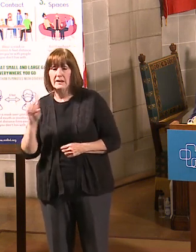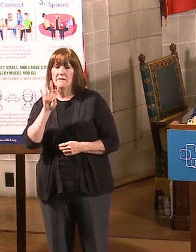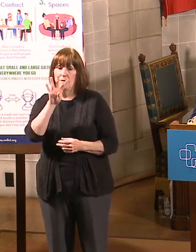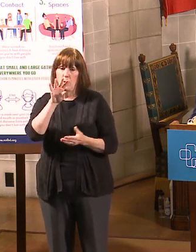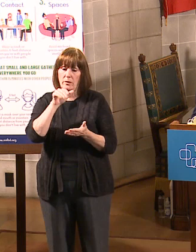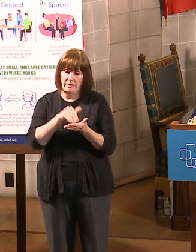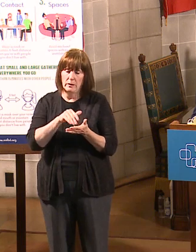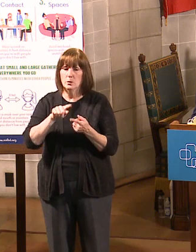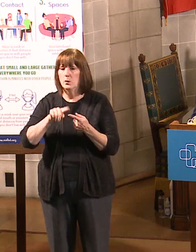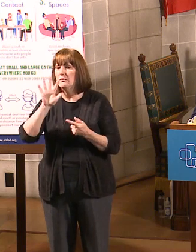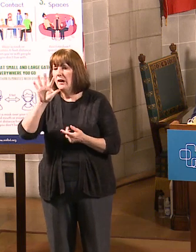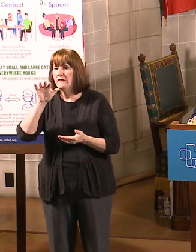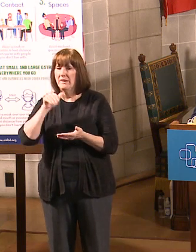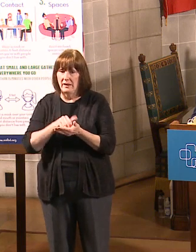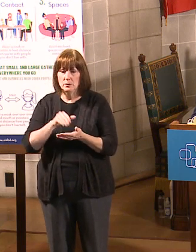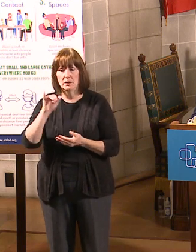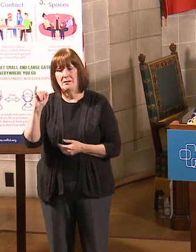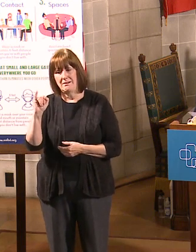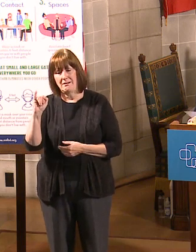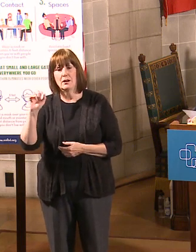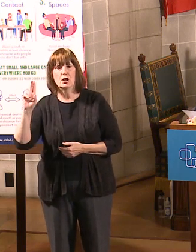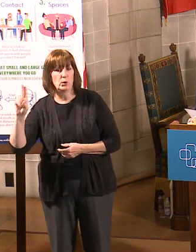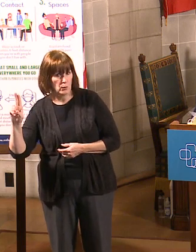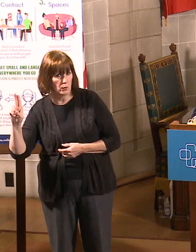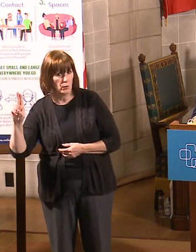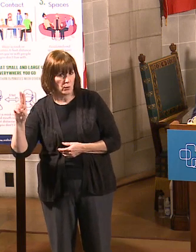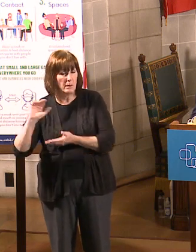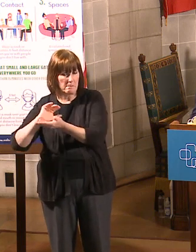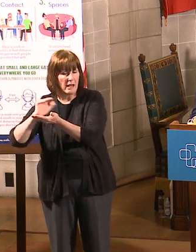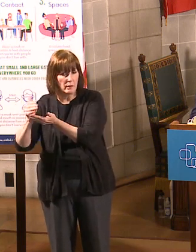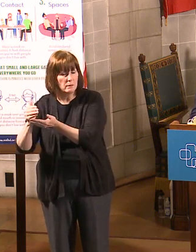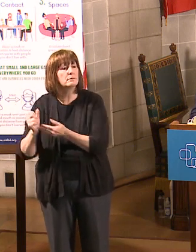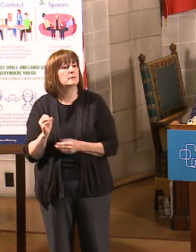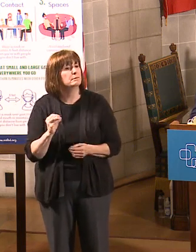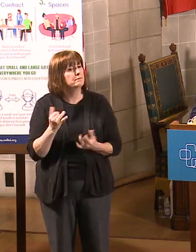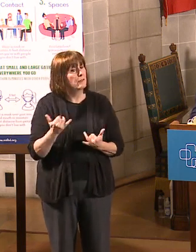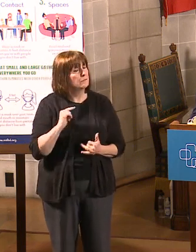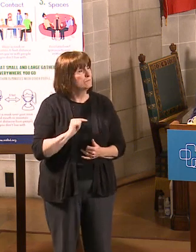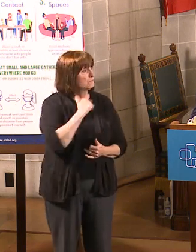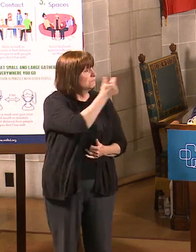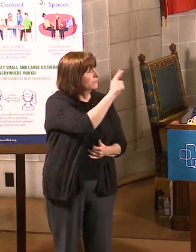dose. So I'm going to end that here, Governor, and turn it back to you.